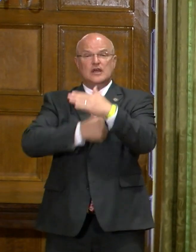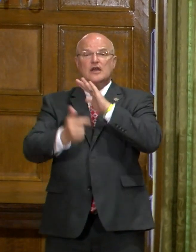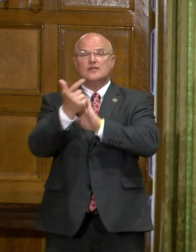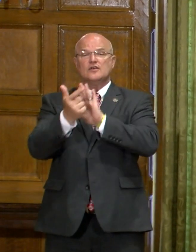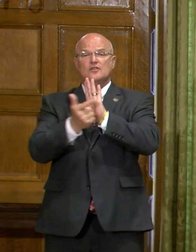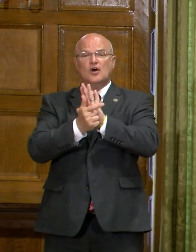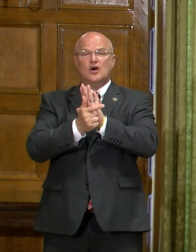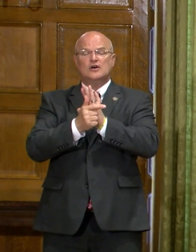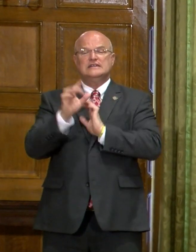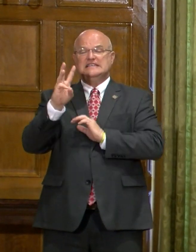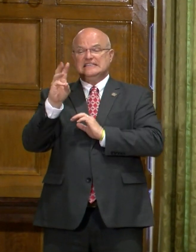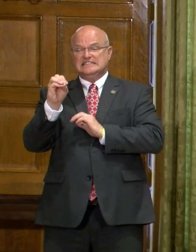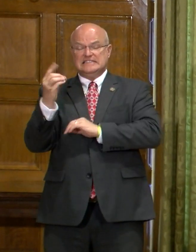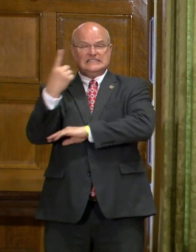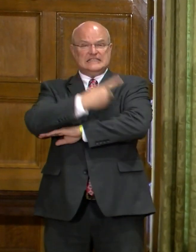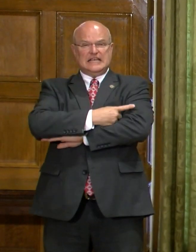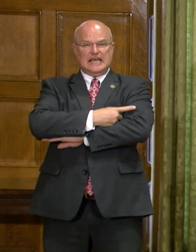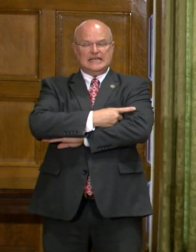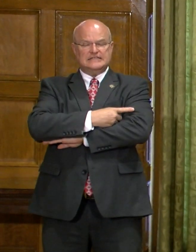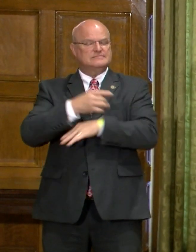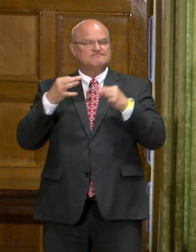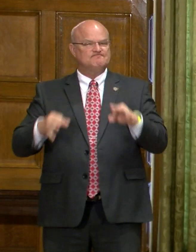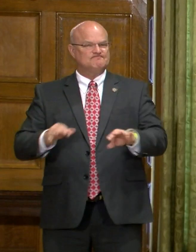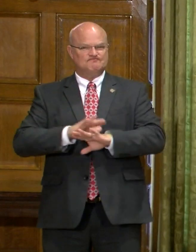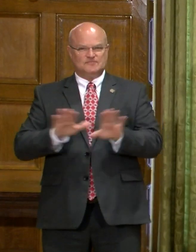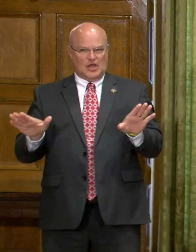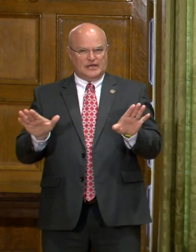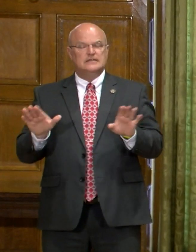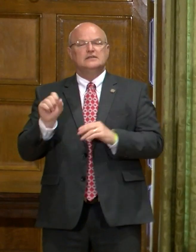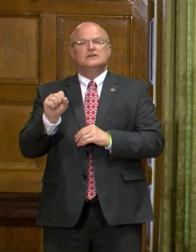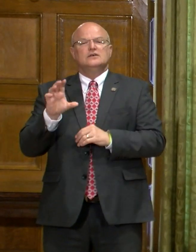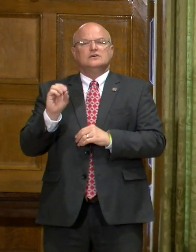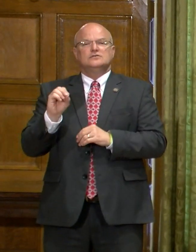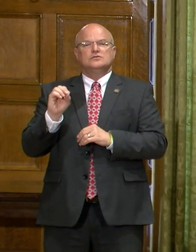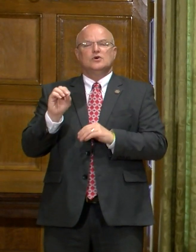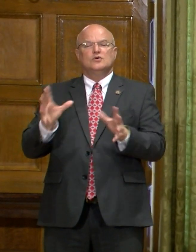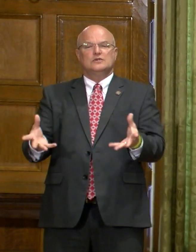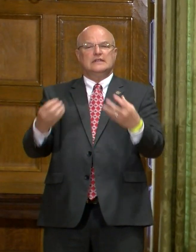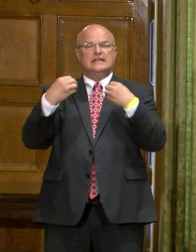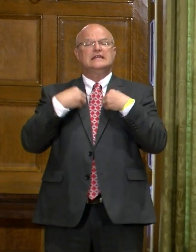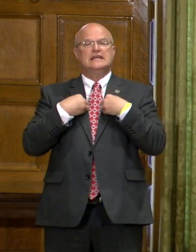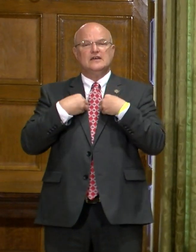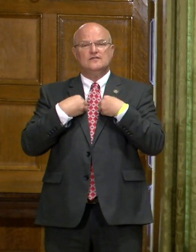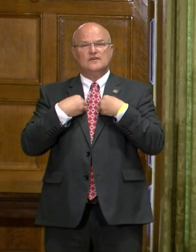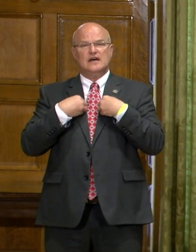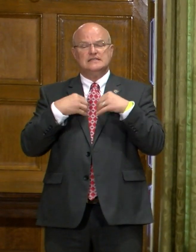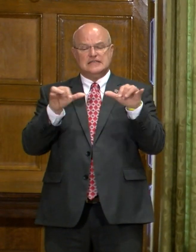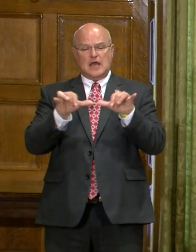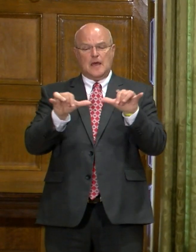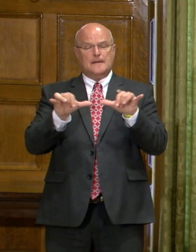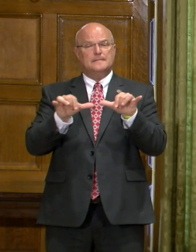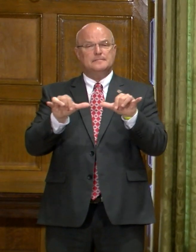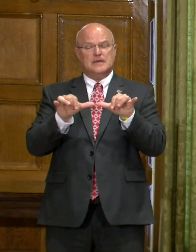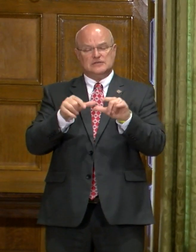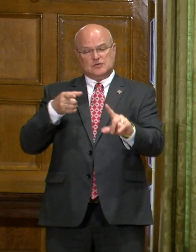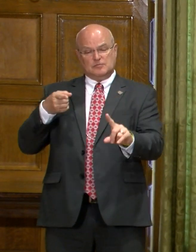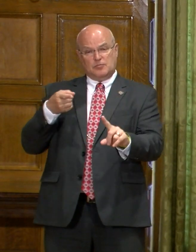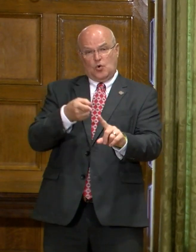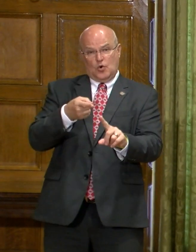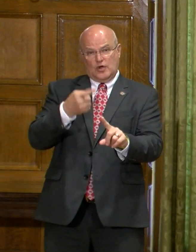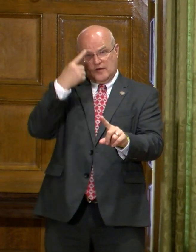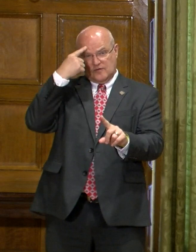to extend it for 60 days. I chose not to do that, but to give us a measuring